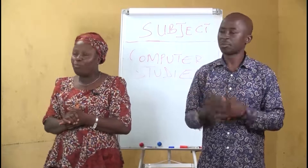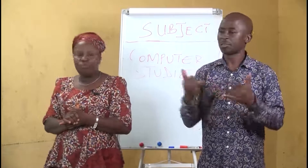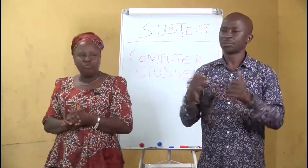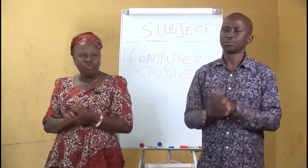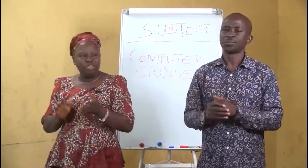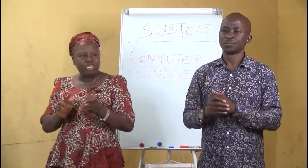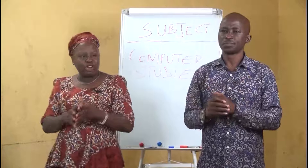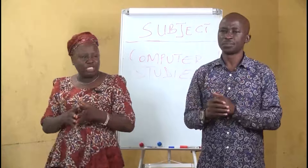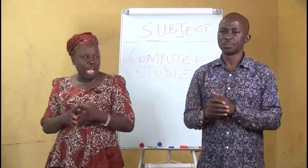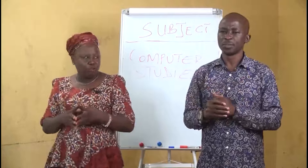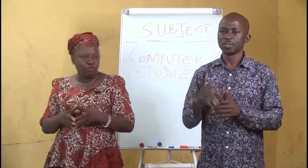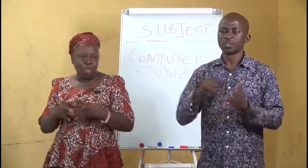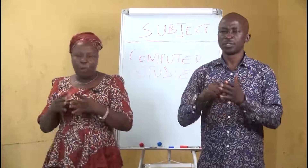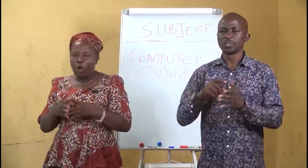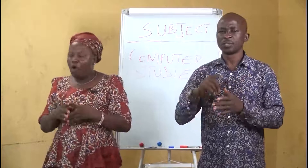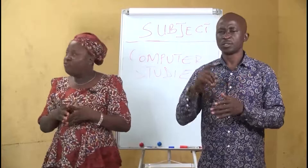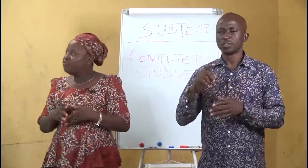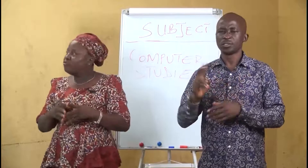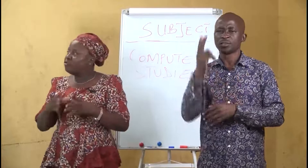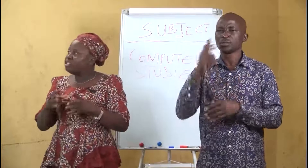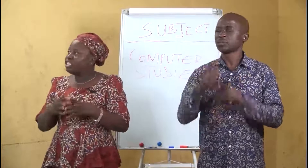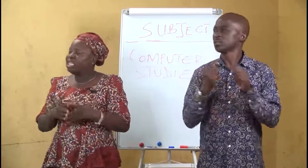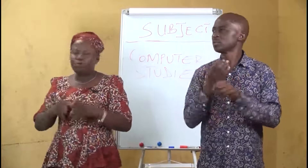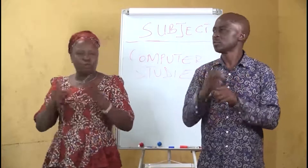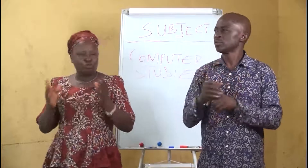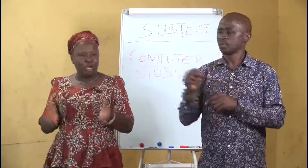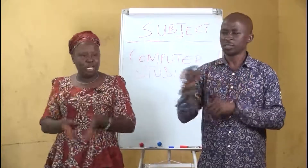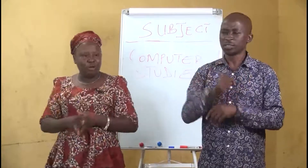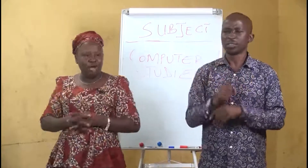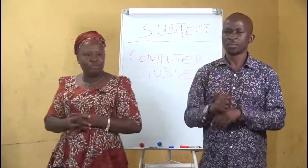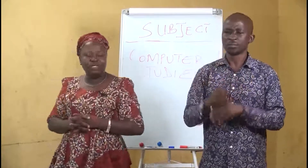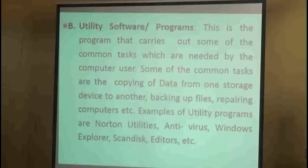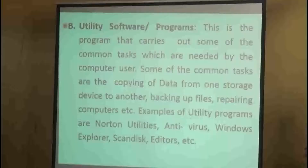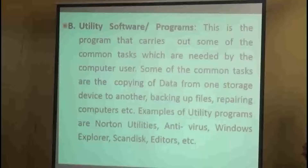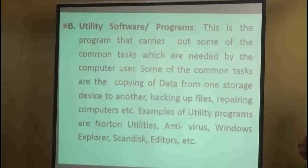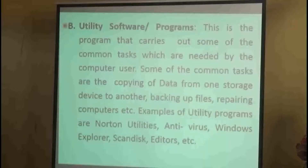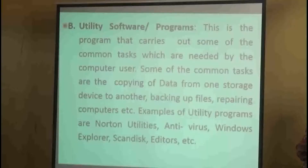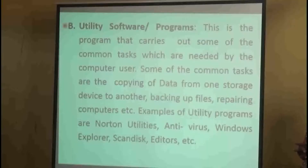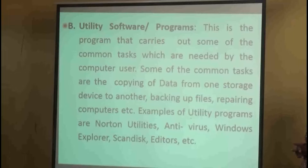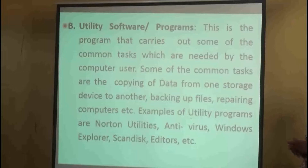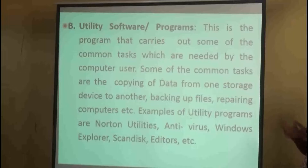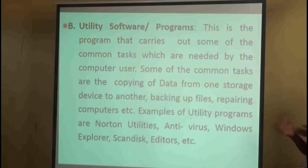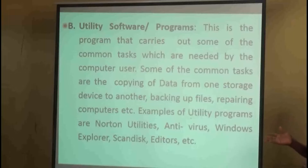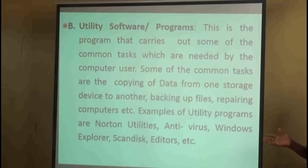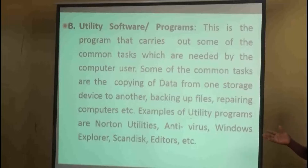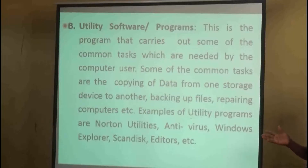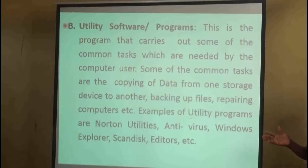Now, the second type of system software that we have is utility